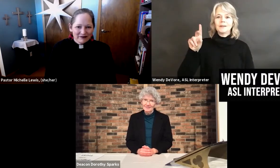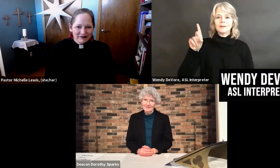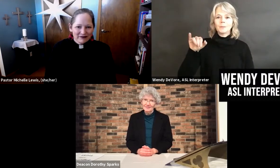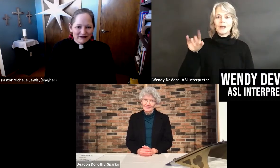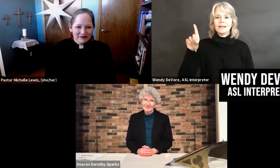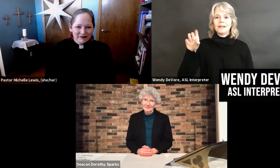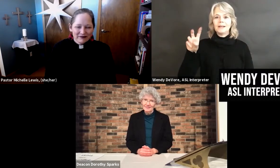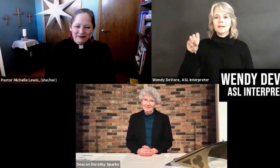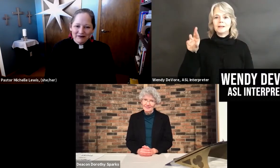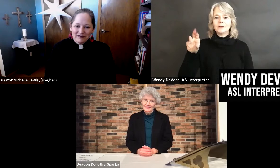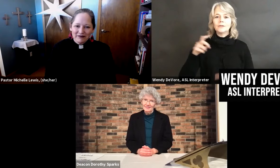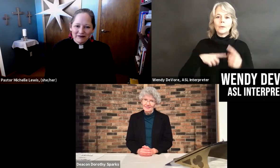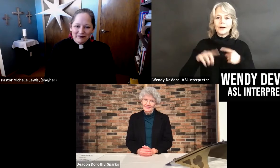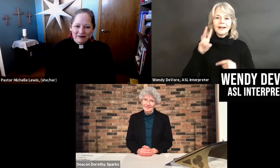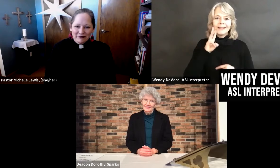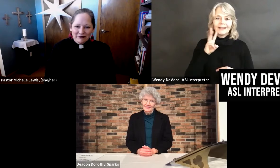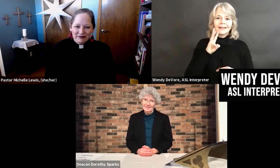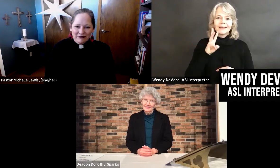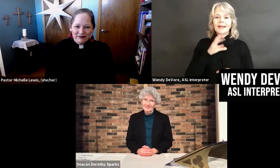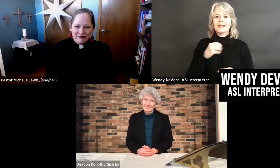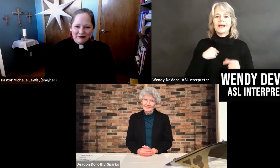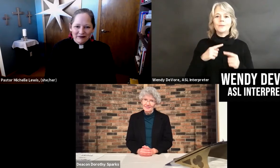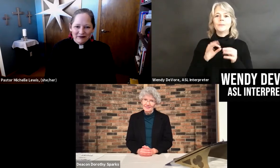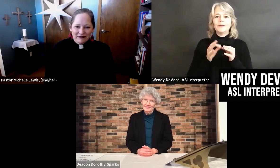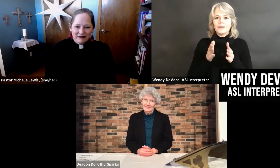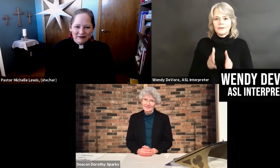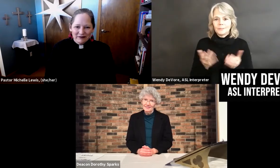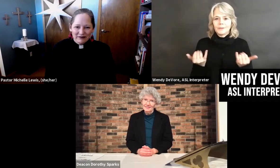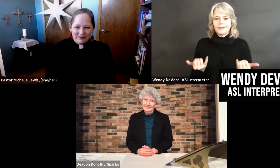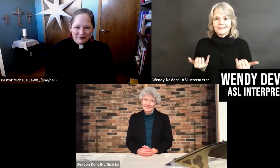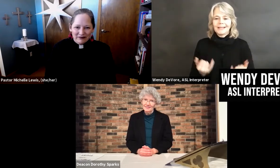is Wendy DeVore, and I will be the interpreter today.